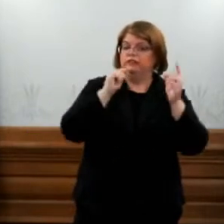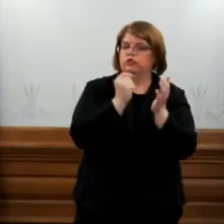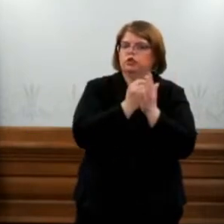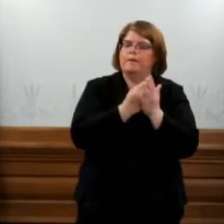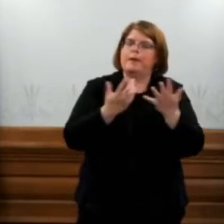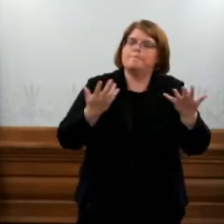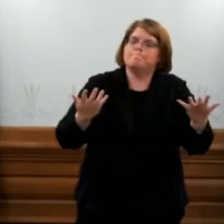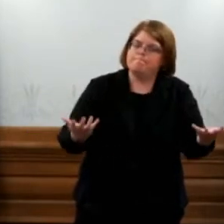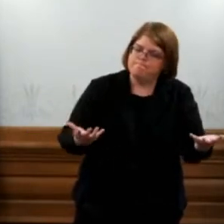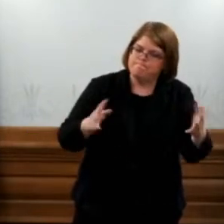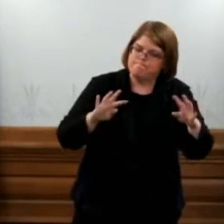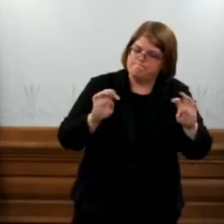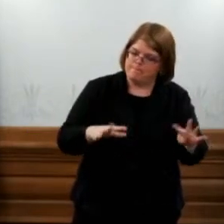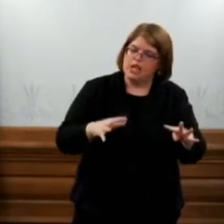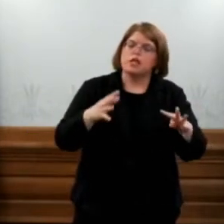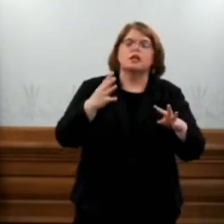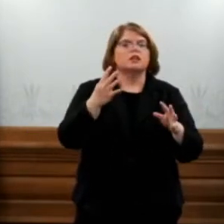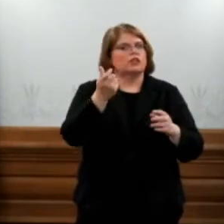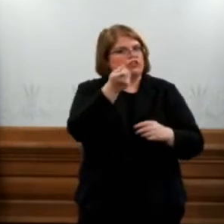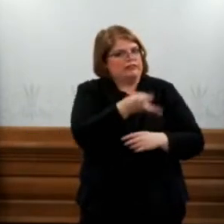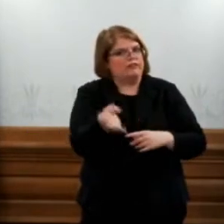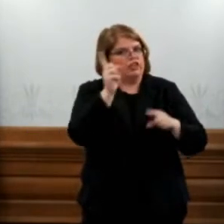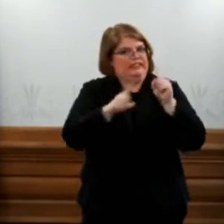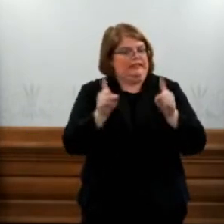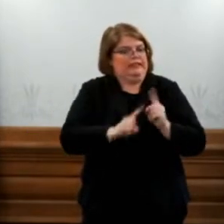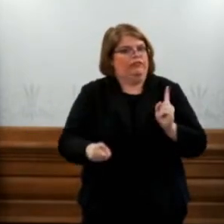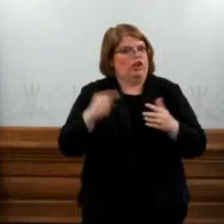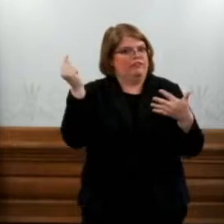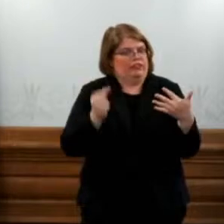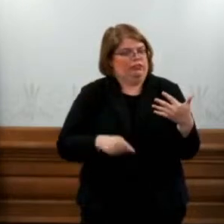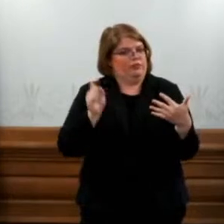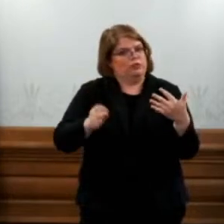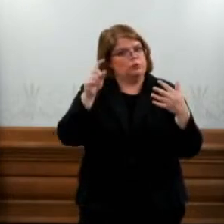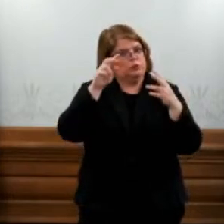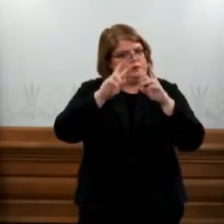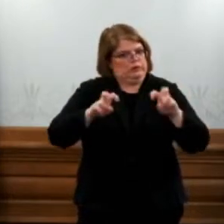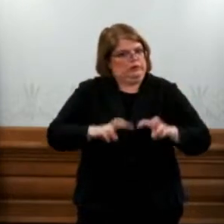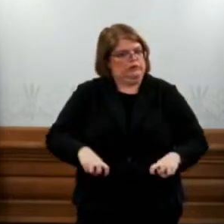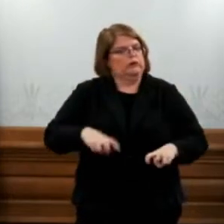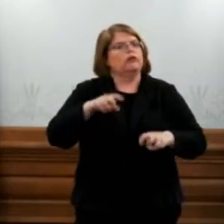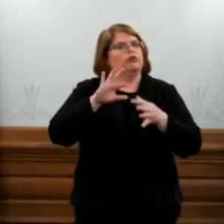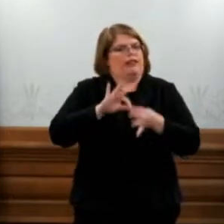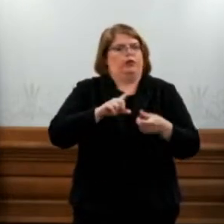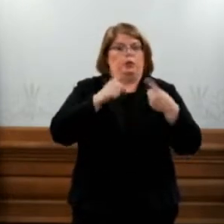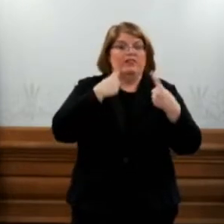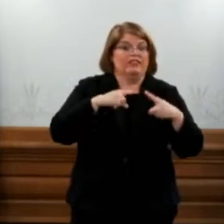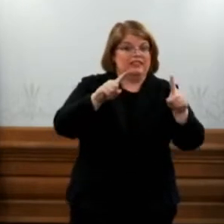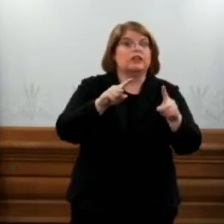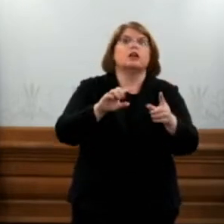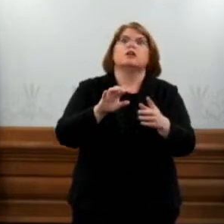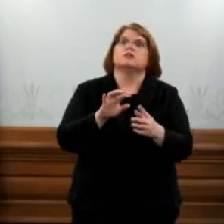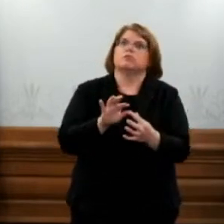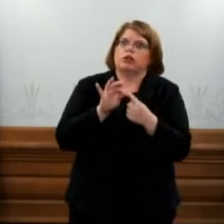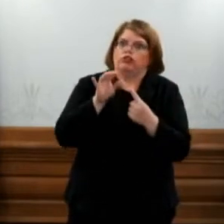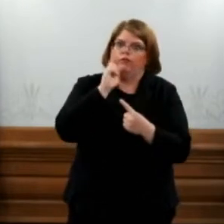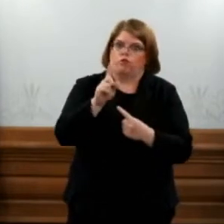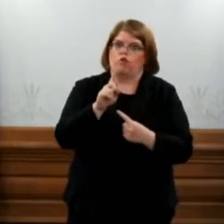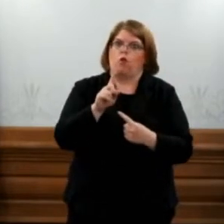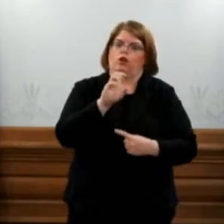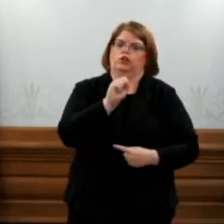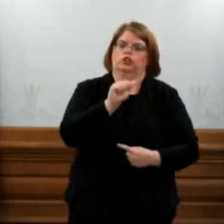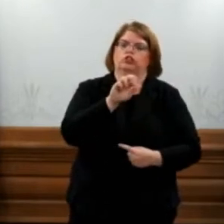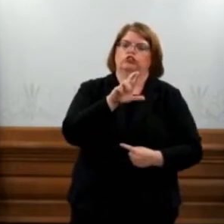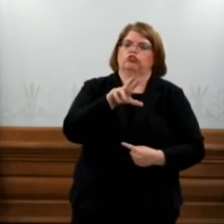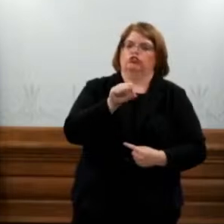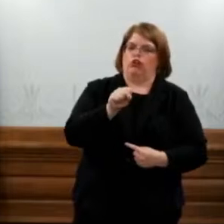different factors when we talk about efficacy, specifically for COVID-19. So with people with SARS-CoV-2